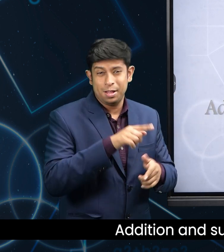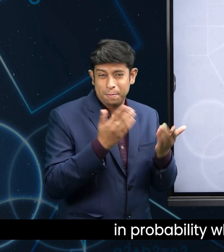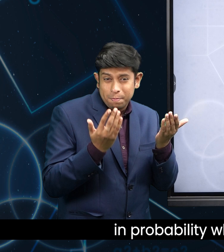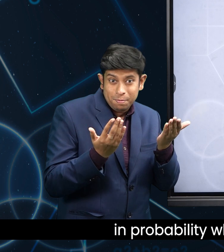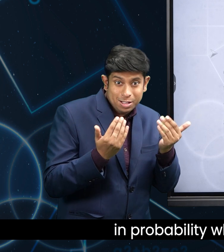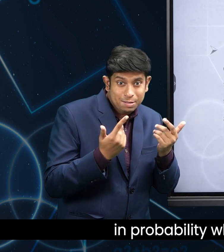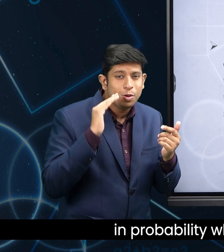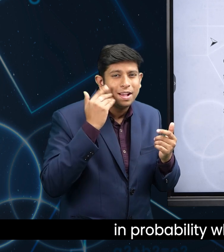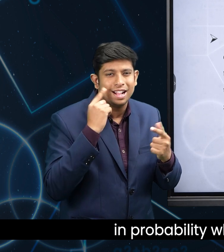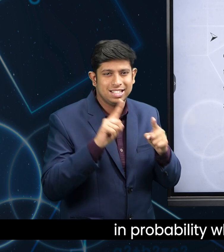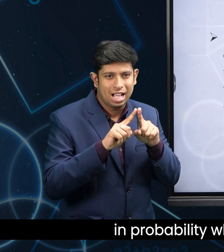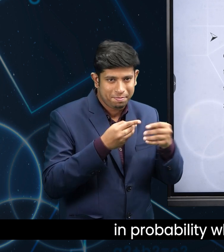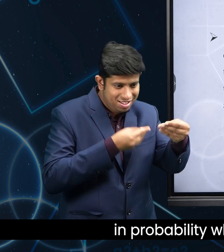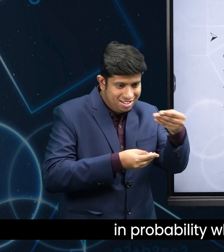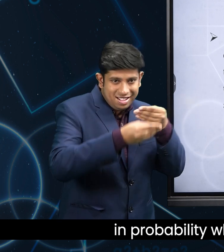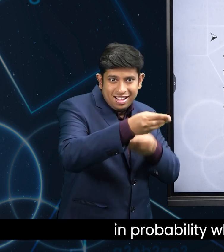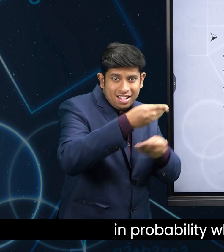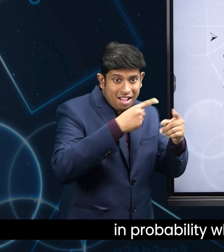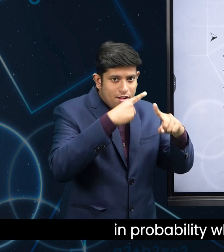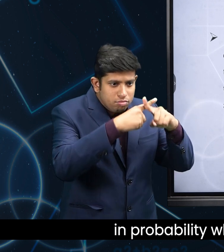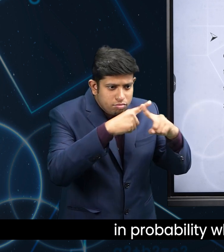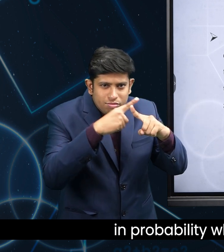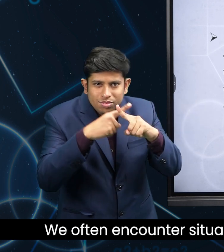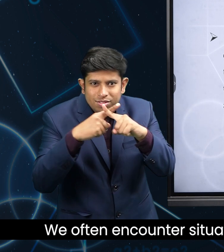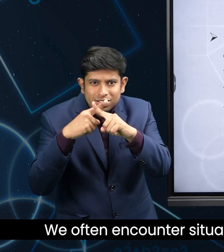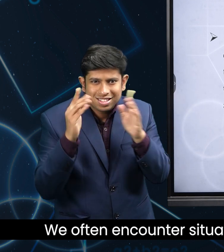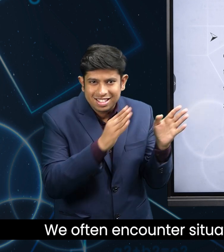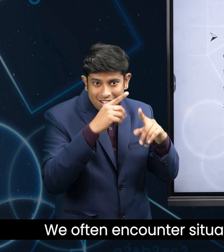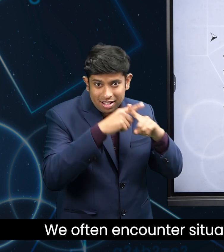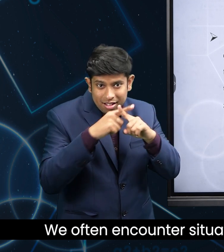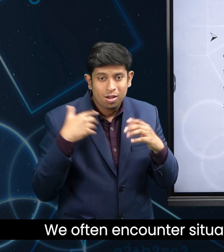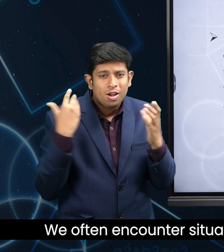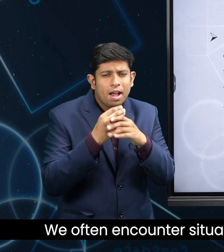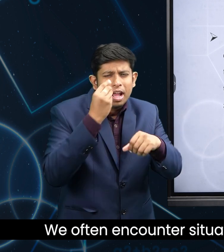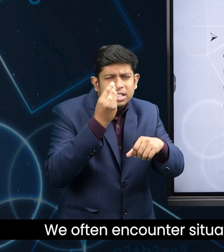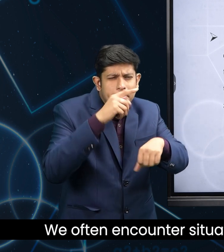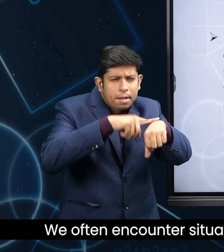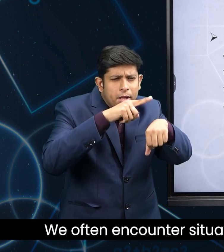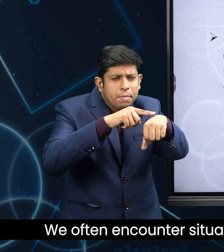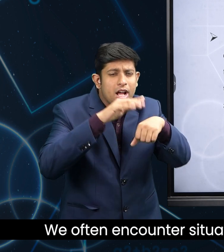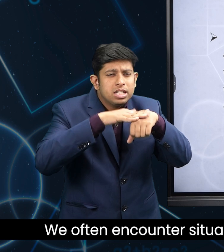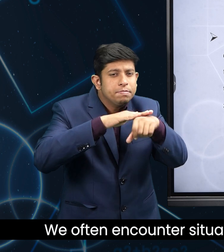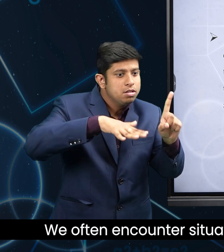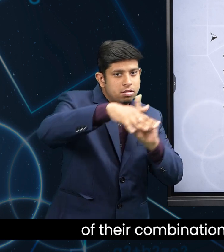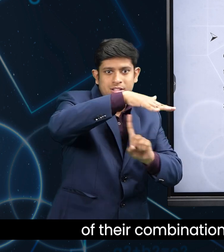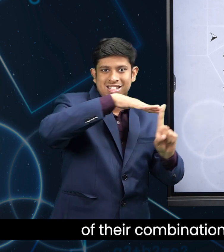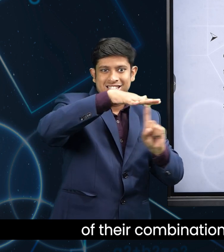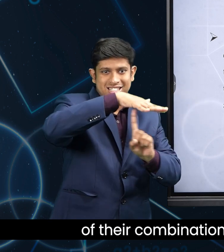In probability, when dealing with multiple events, we often encounter situations where we want to find the probability of their